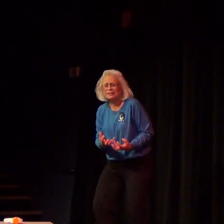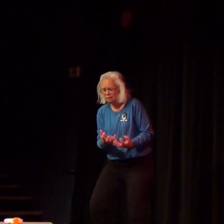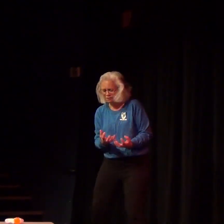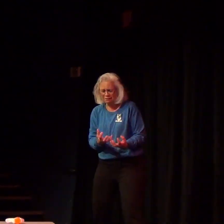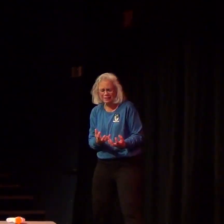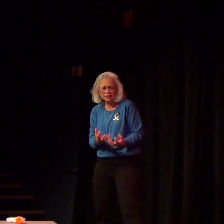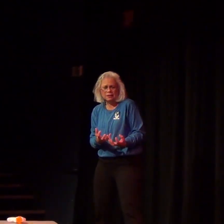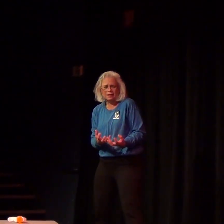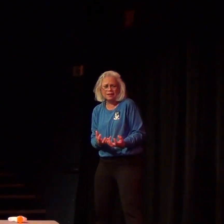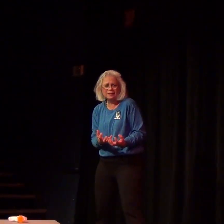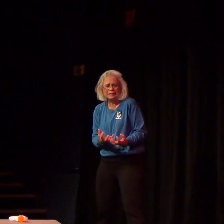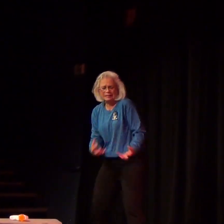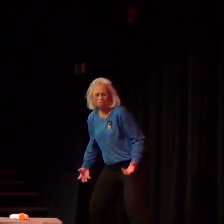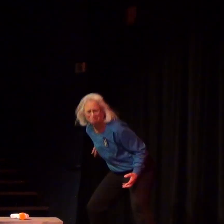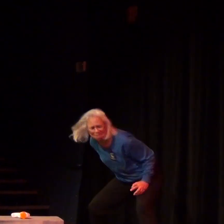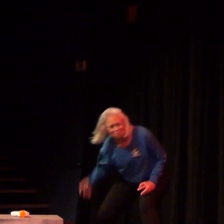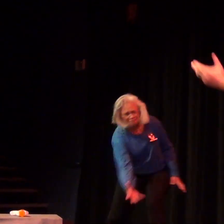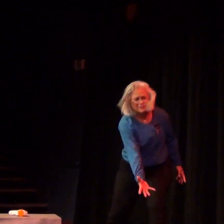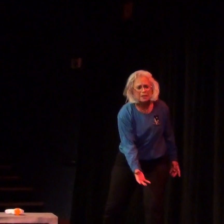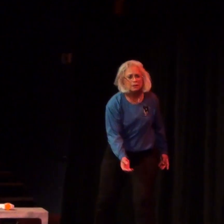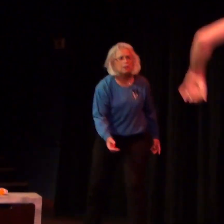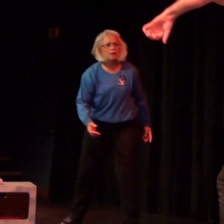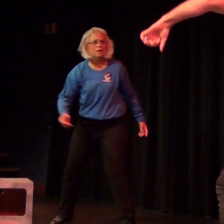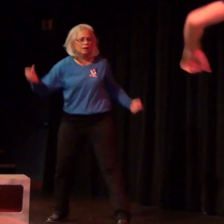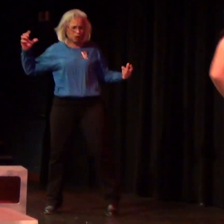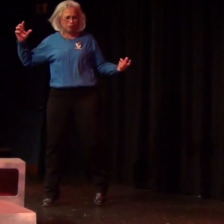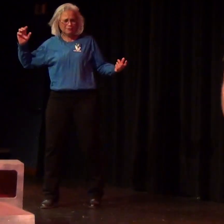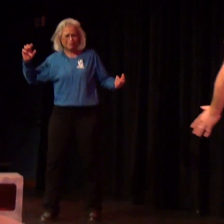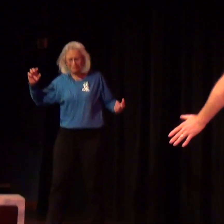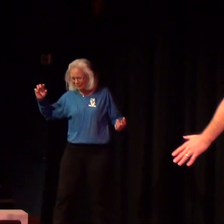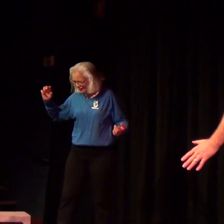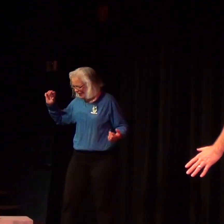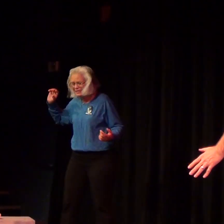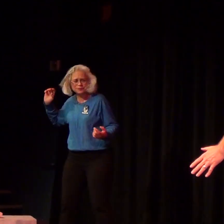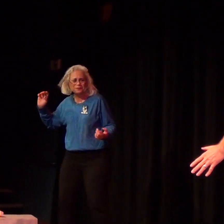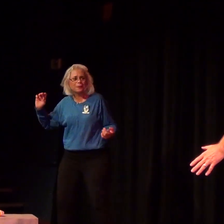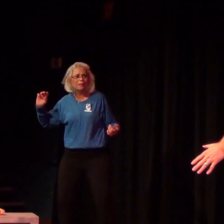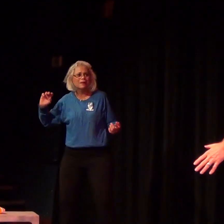it. Do it. Split. Oh!